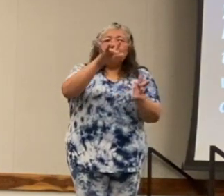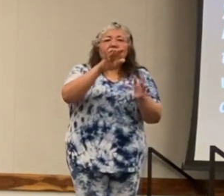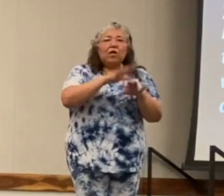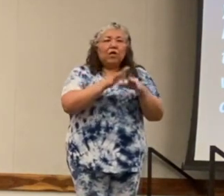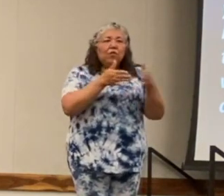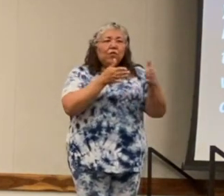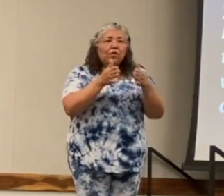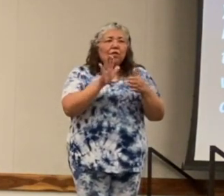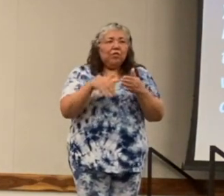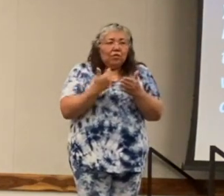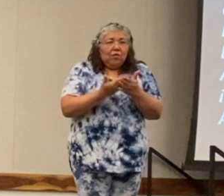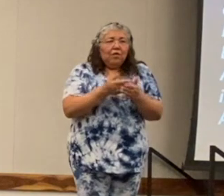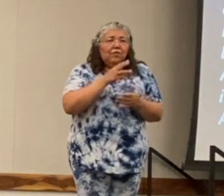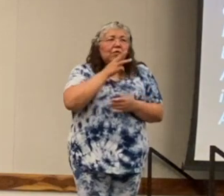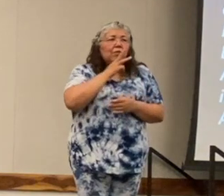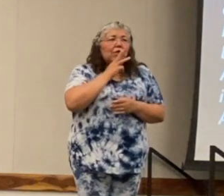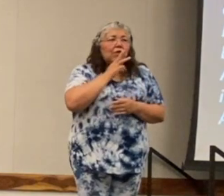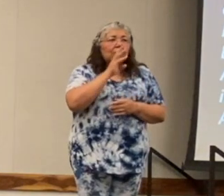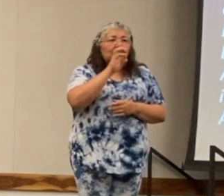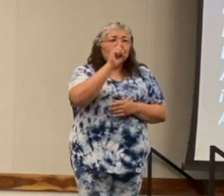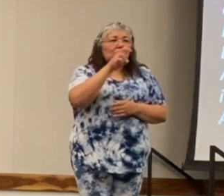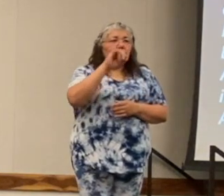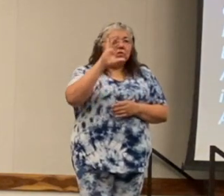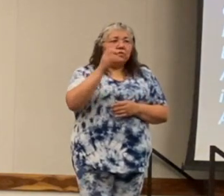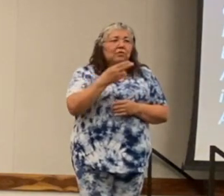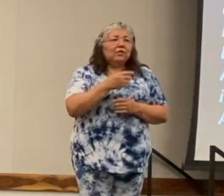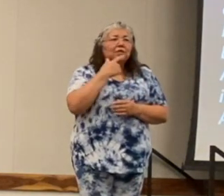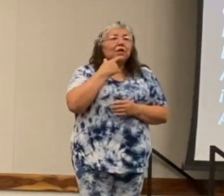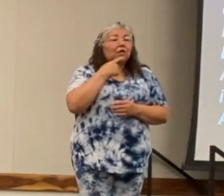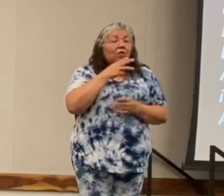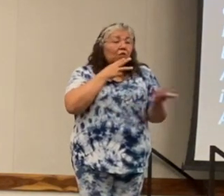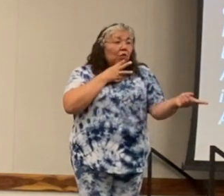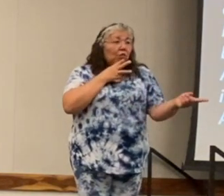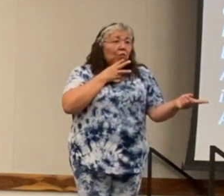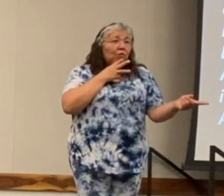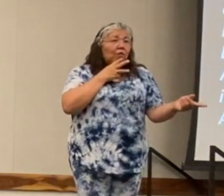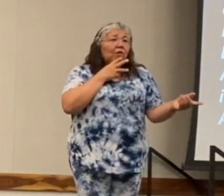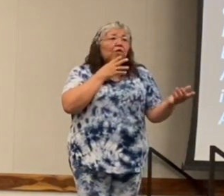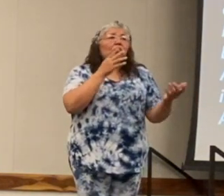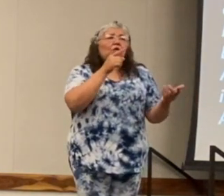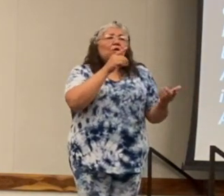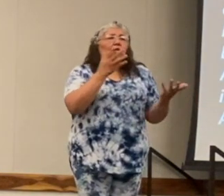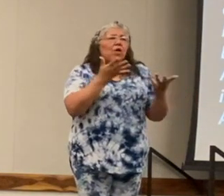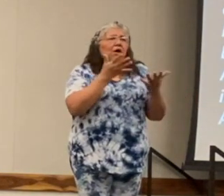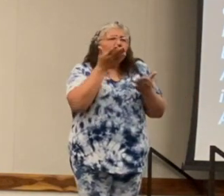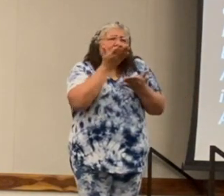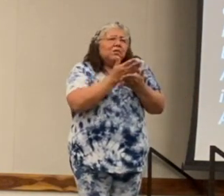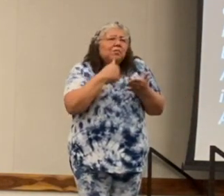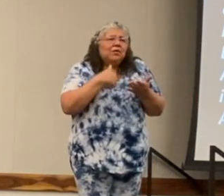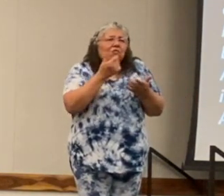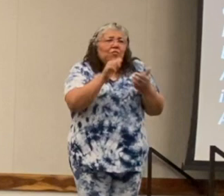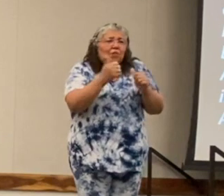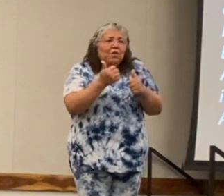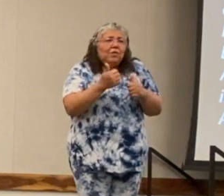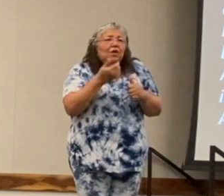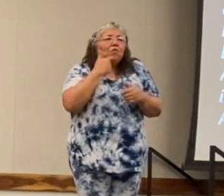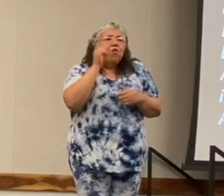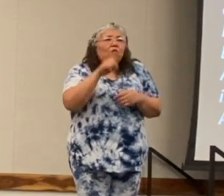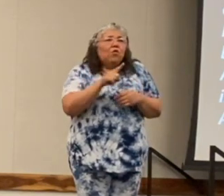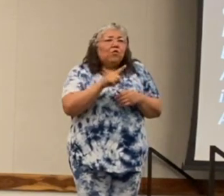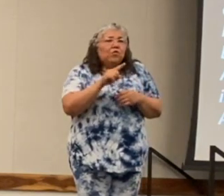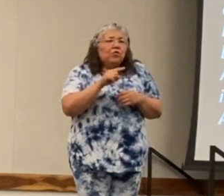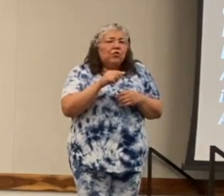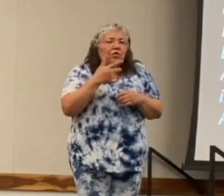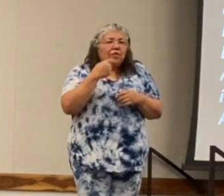they came to some water. The eunuch said, look, there's water. What would keep me from being baptized? So he ordered the chariot to